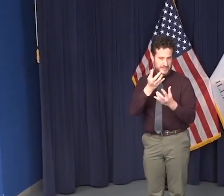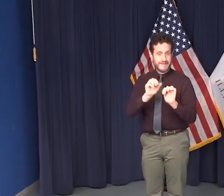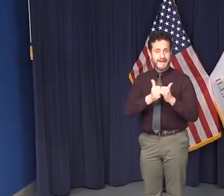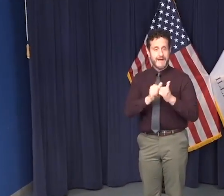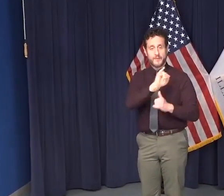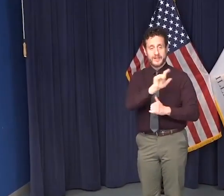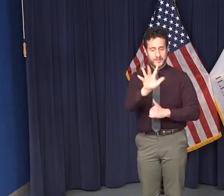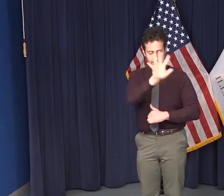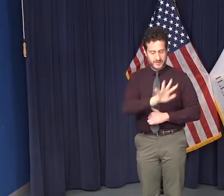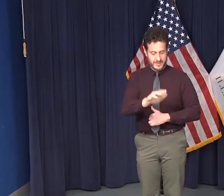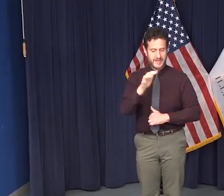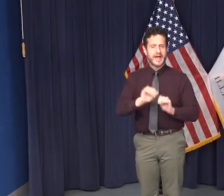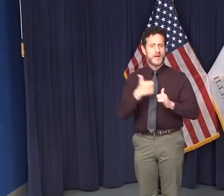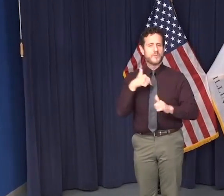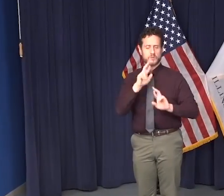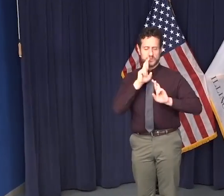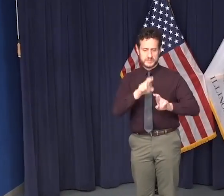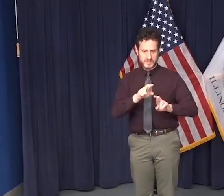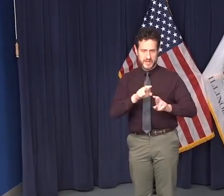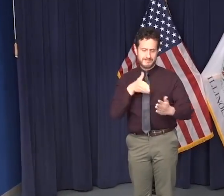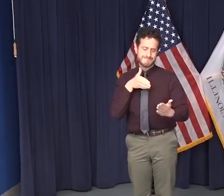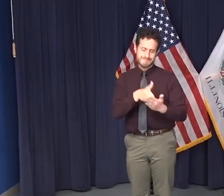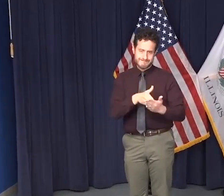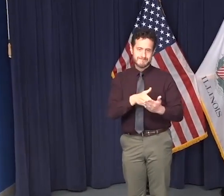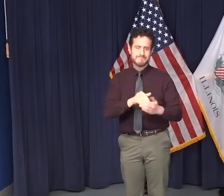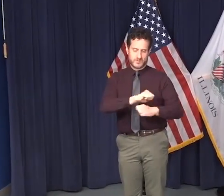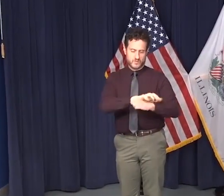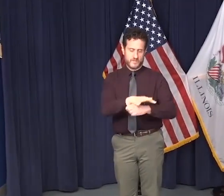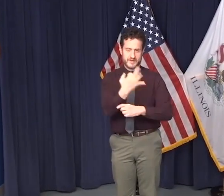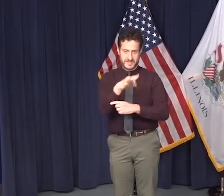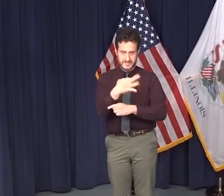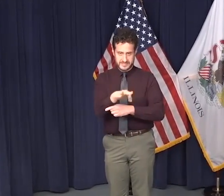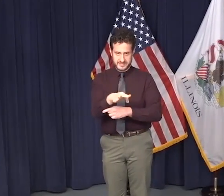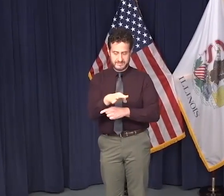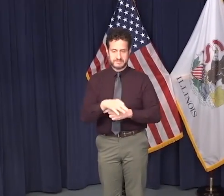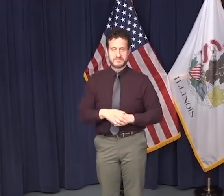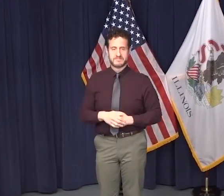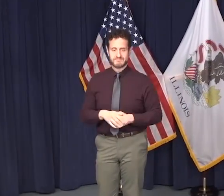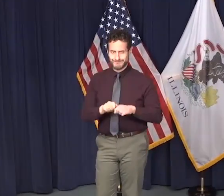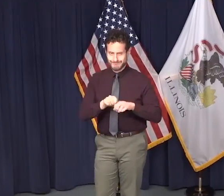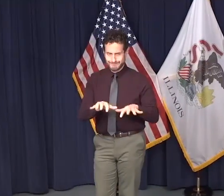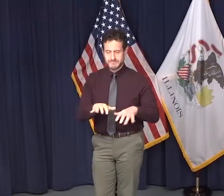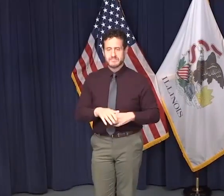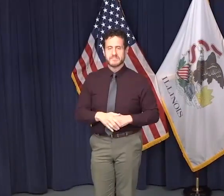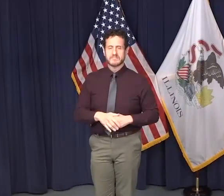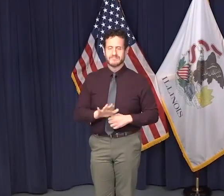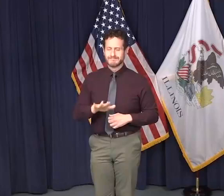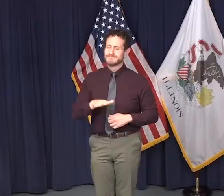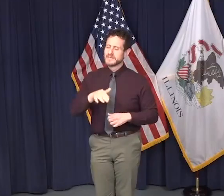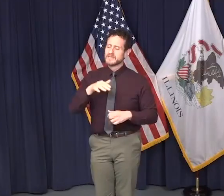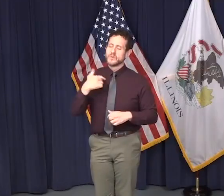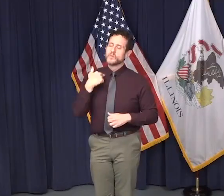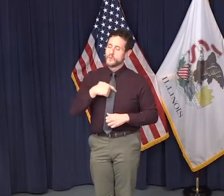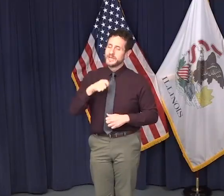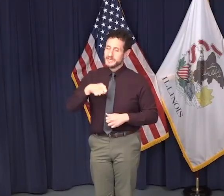state of Illinois. Let me begin by reminding everyone of the unfortunate